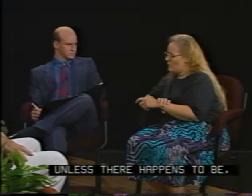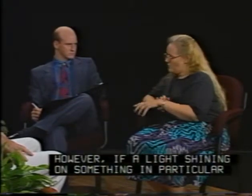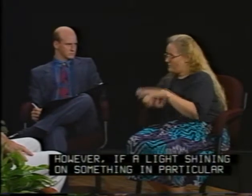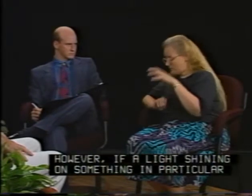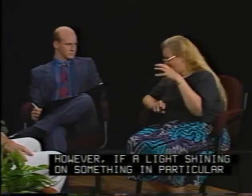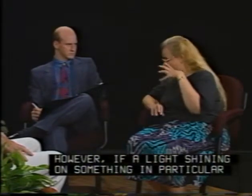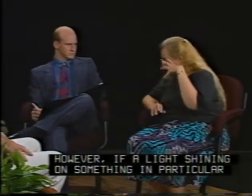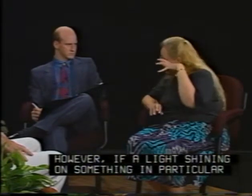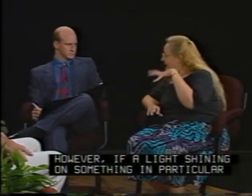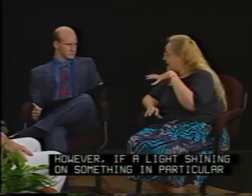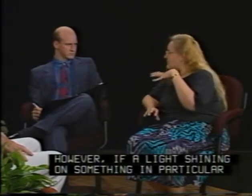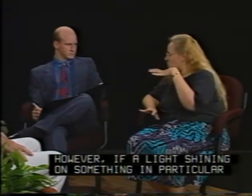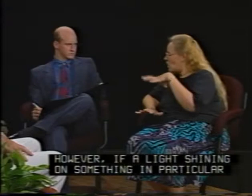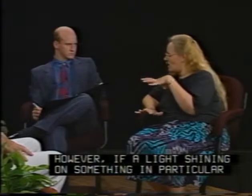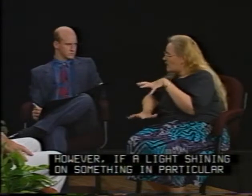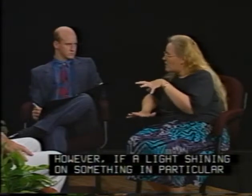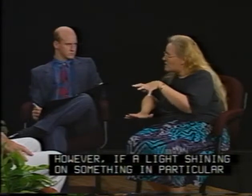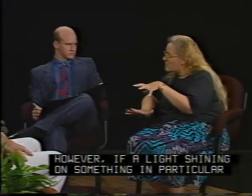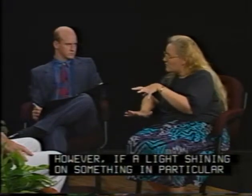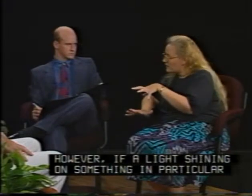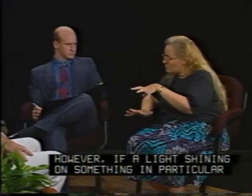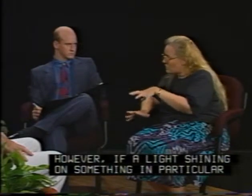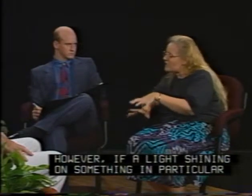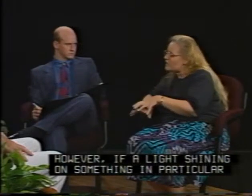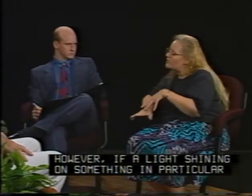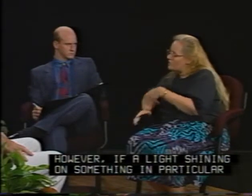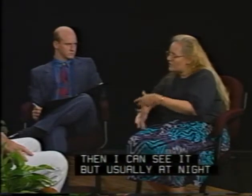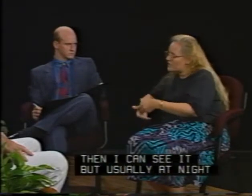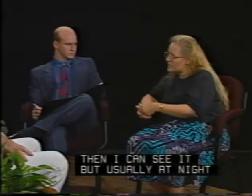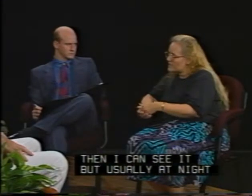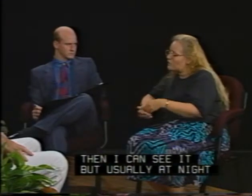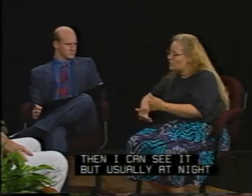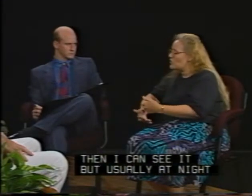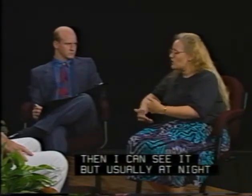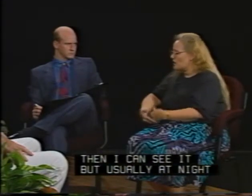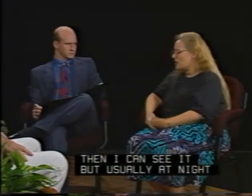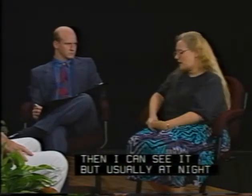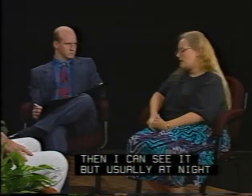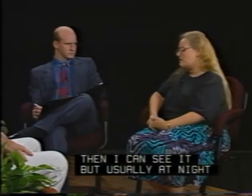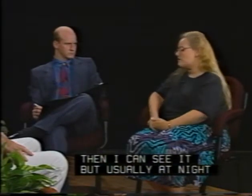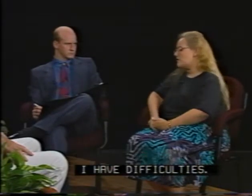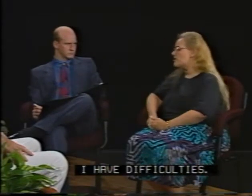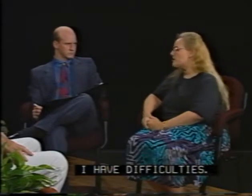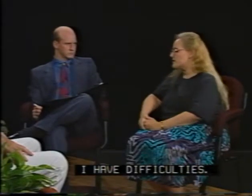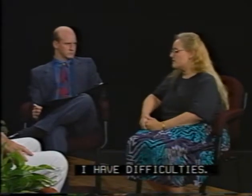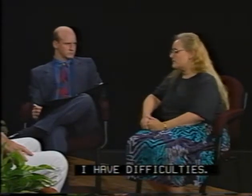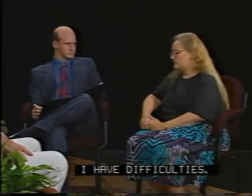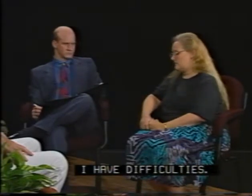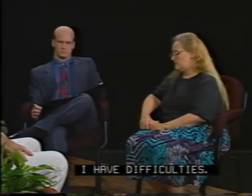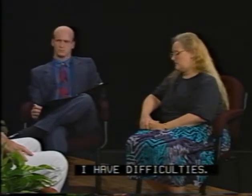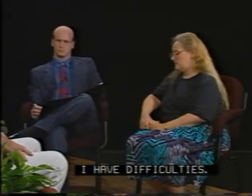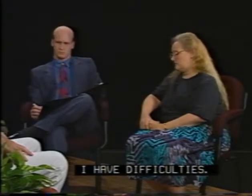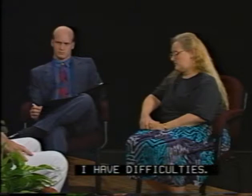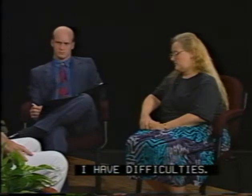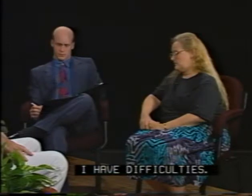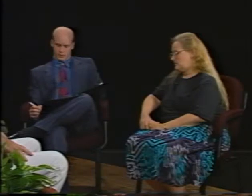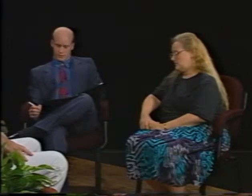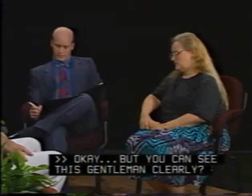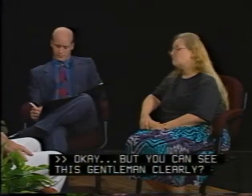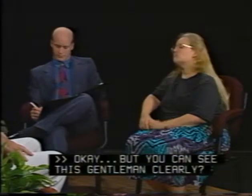however, a light shining on something in particular, then I can see it. But usually at night I have difficulties. Okay. But